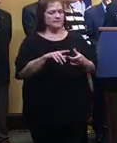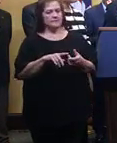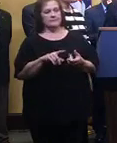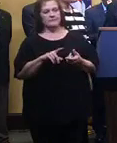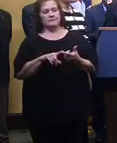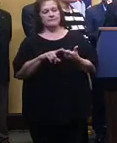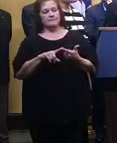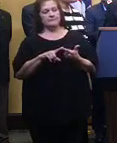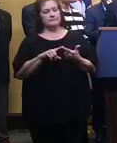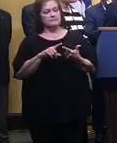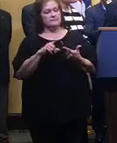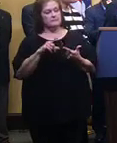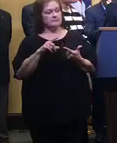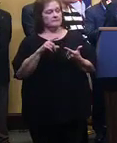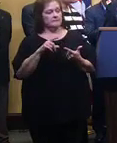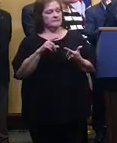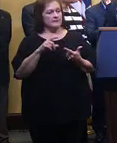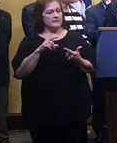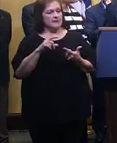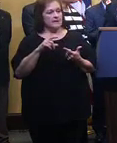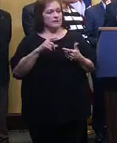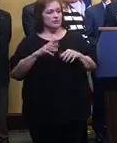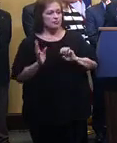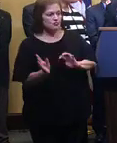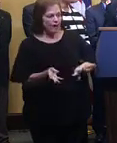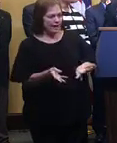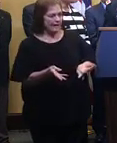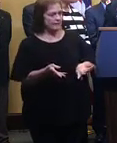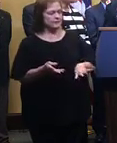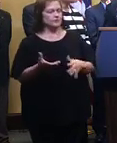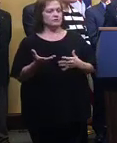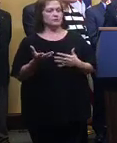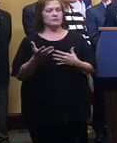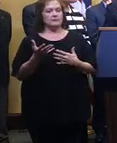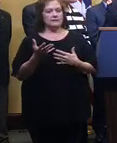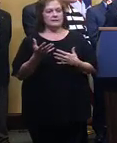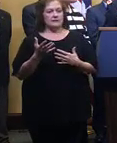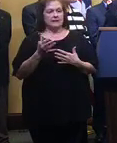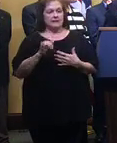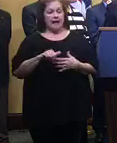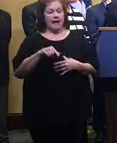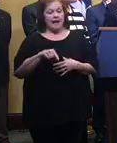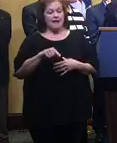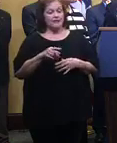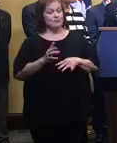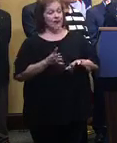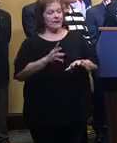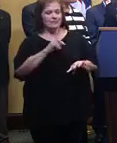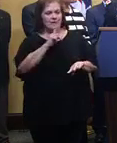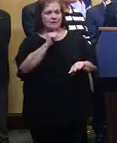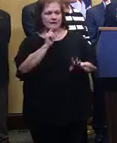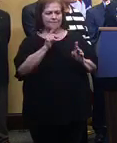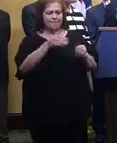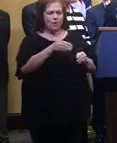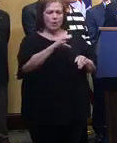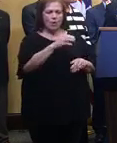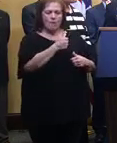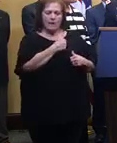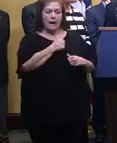management, and so internal drainage is not a normal Corps issue. But with SEALA,